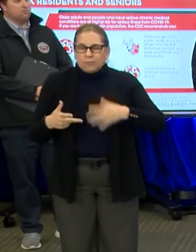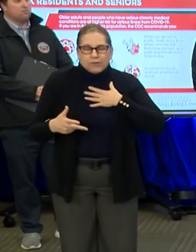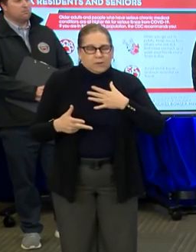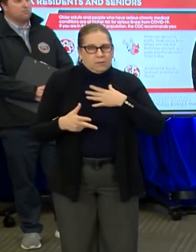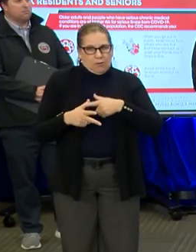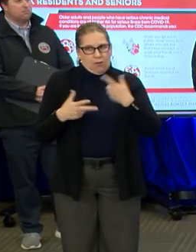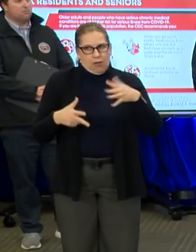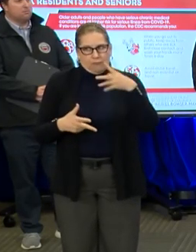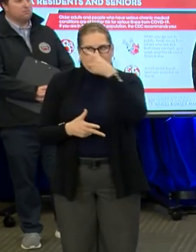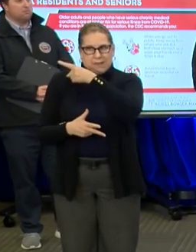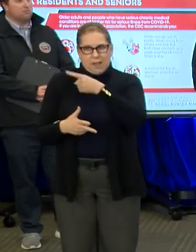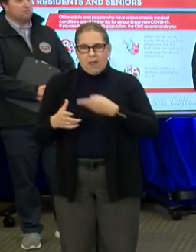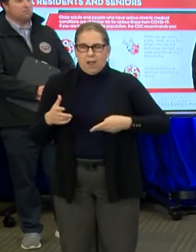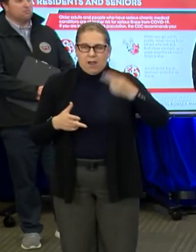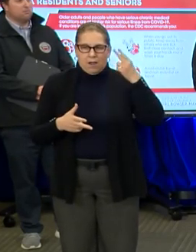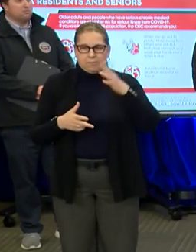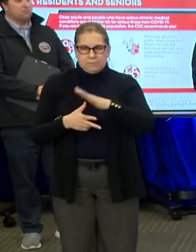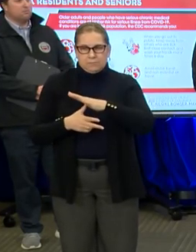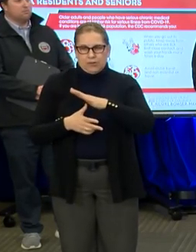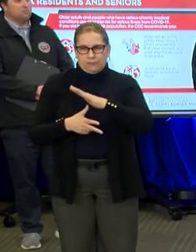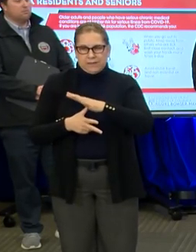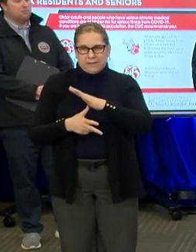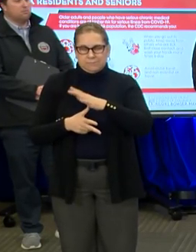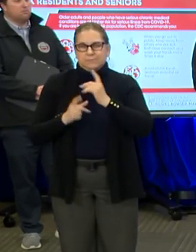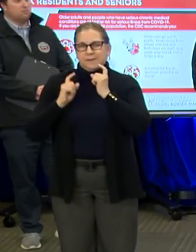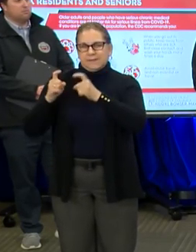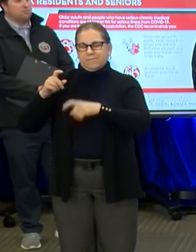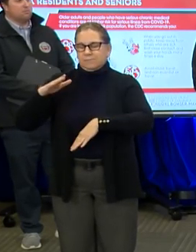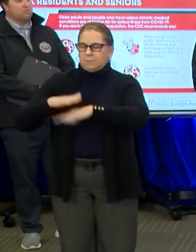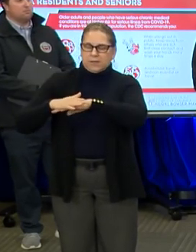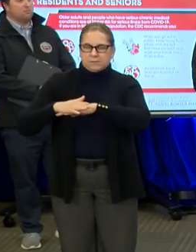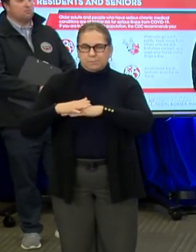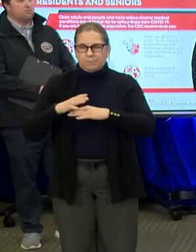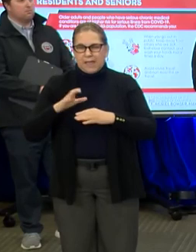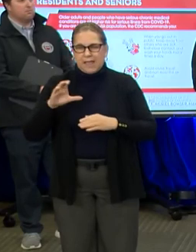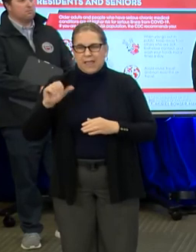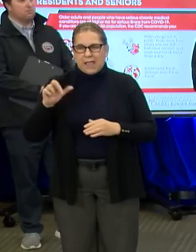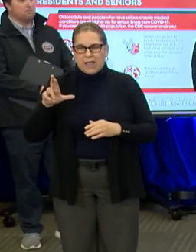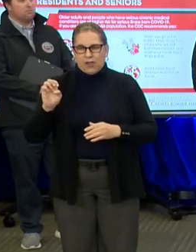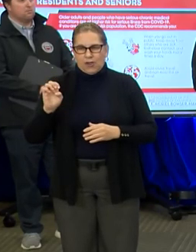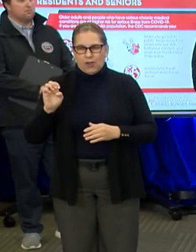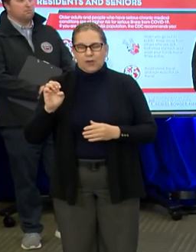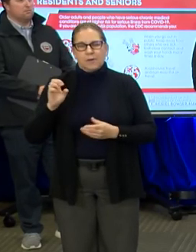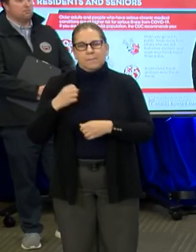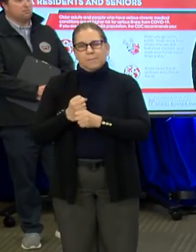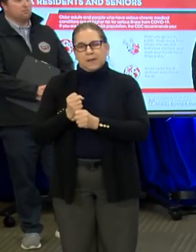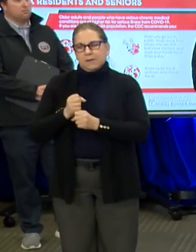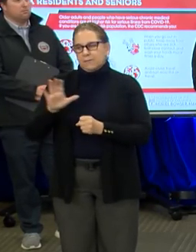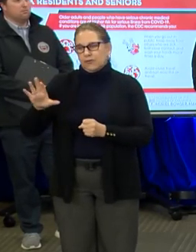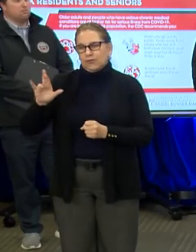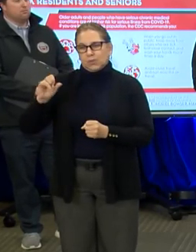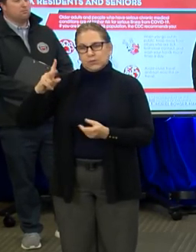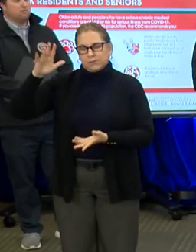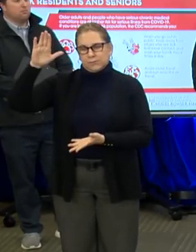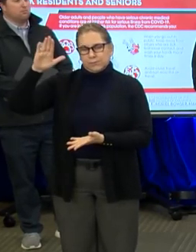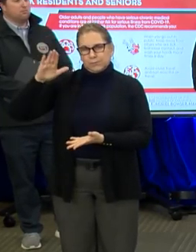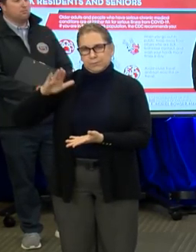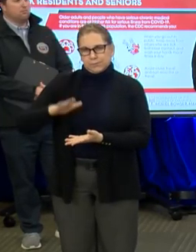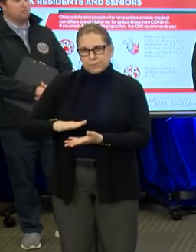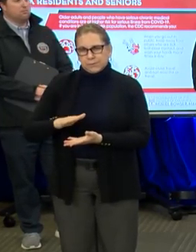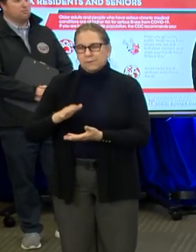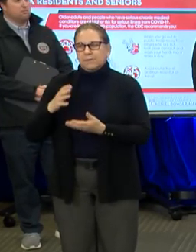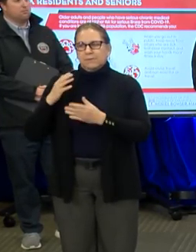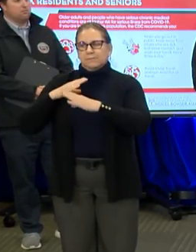options for all hospitalized patients, lessens the risk of healthcare-associated infections, and maintains the integrity of the